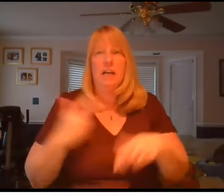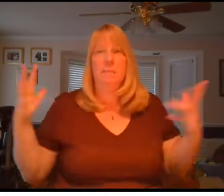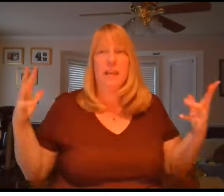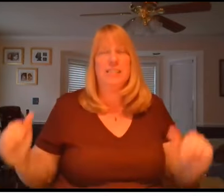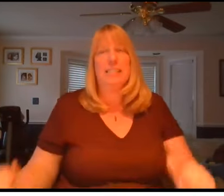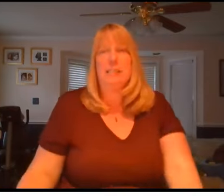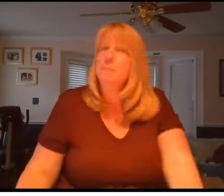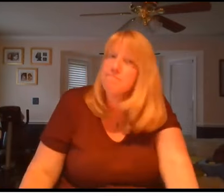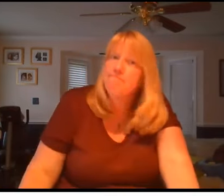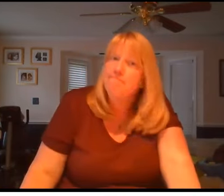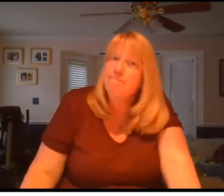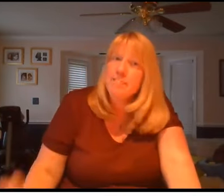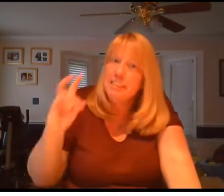80% of the time